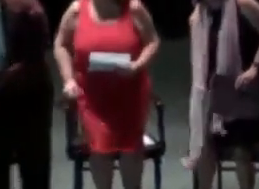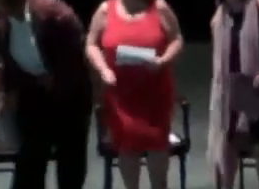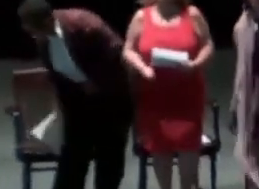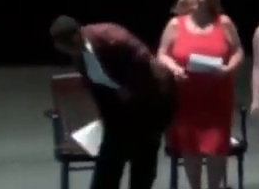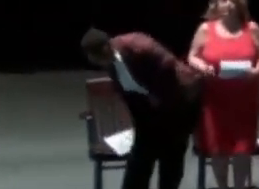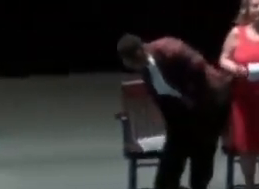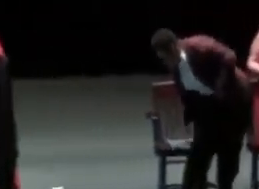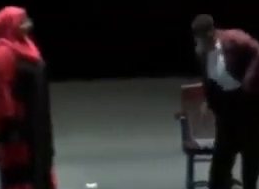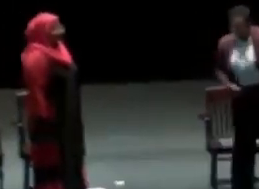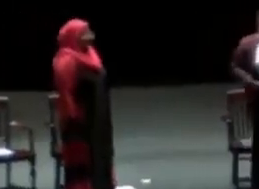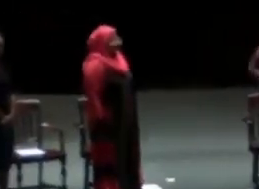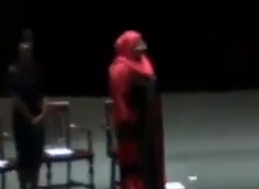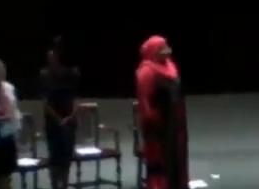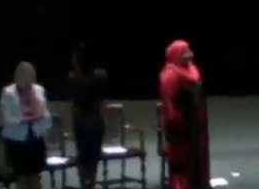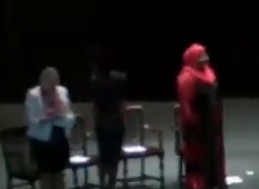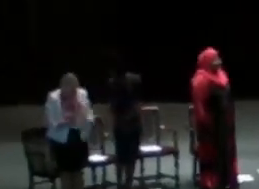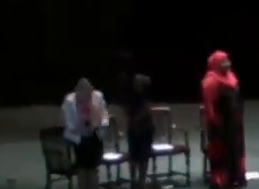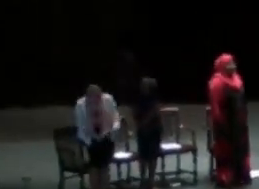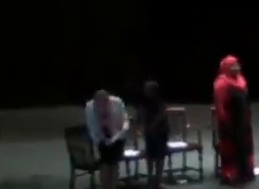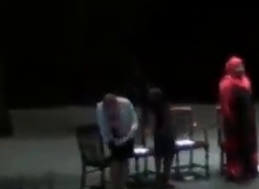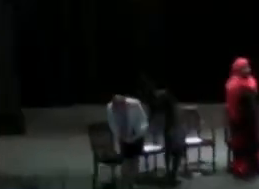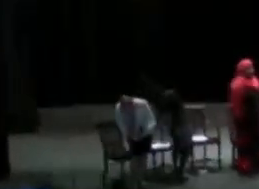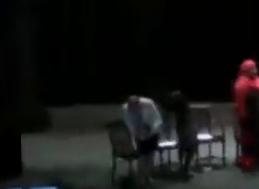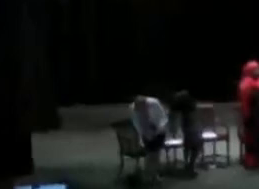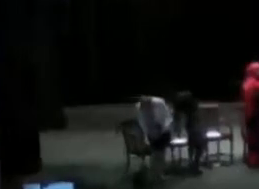This is located in the middle cover of your program.